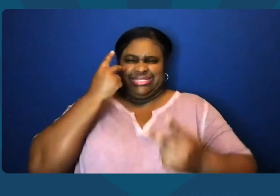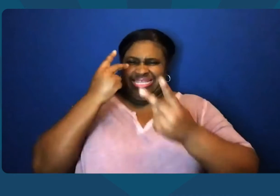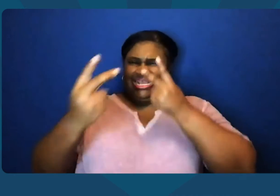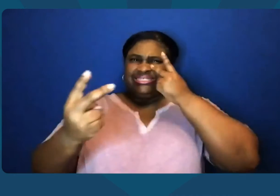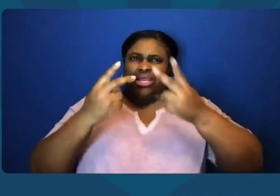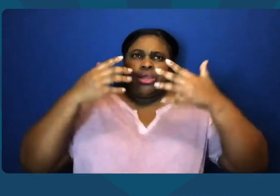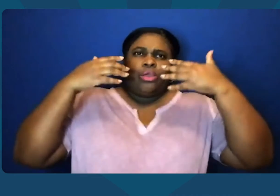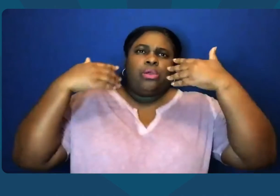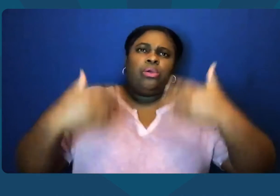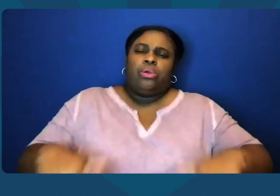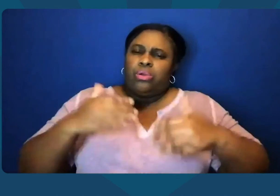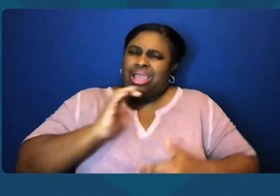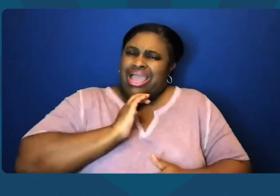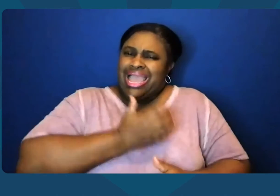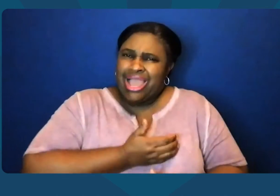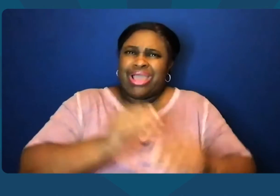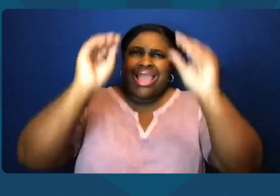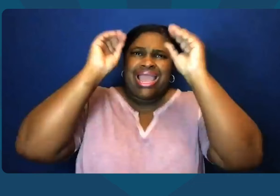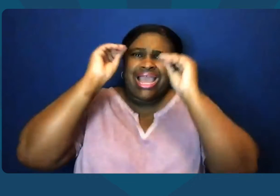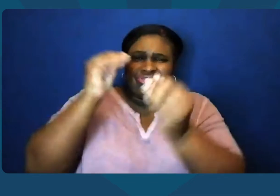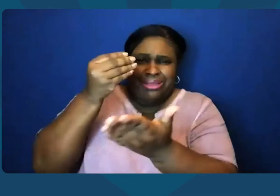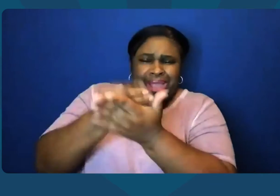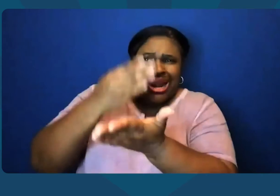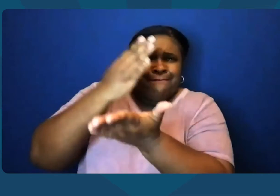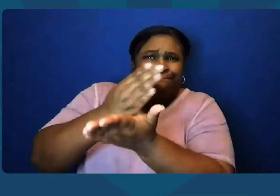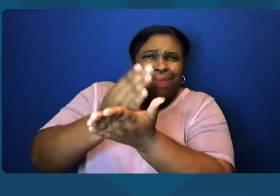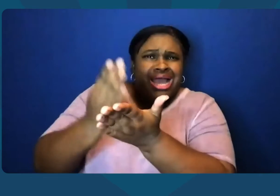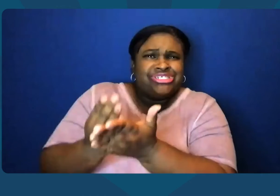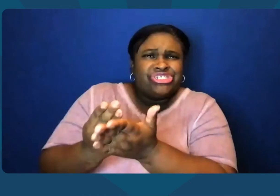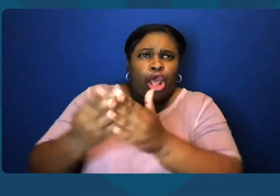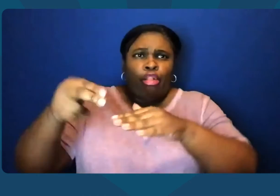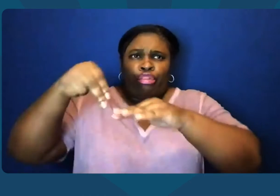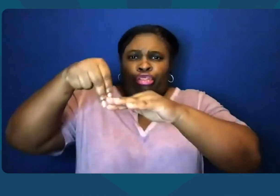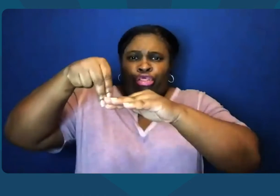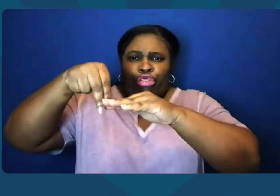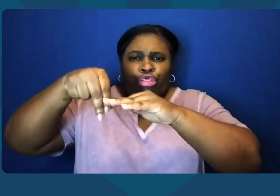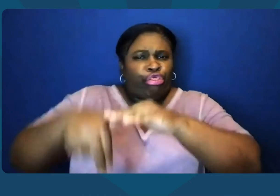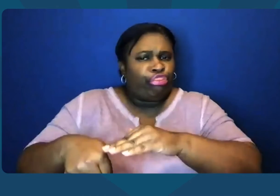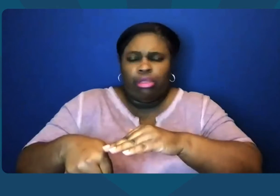budget impacting students and teachers.